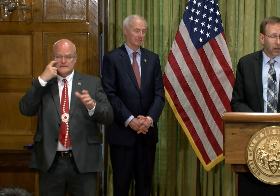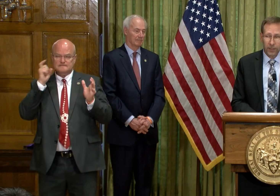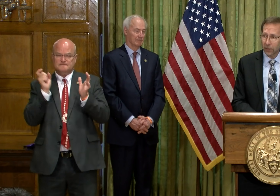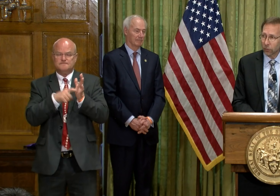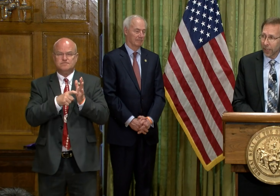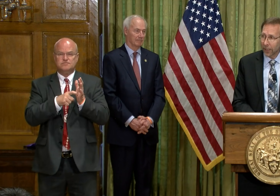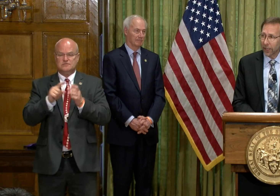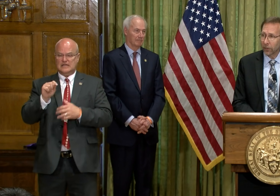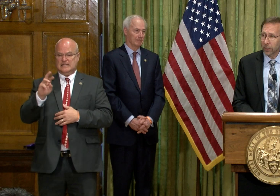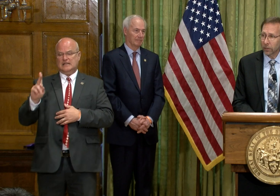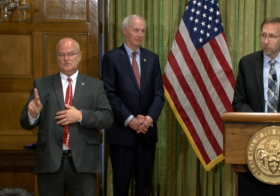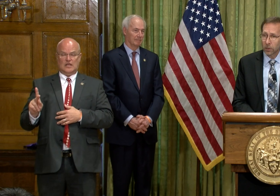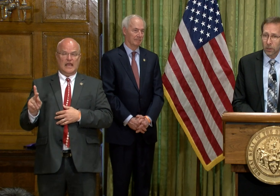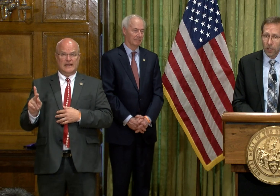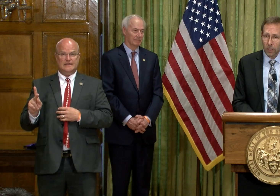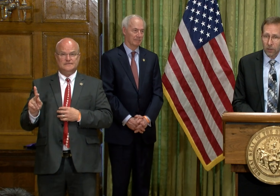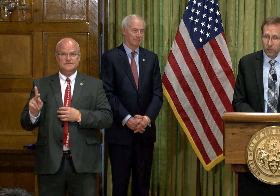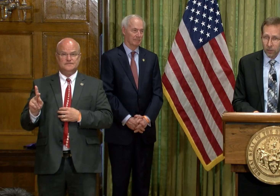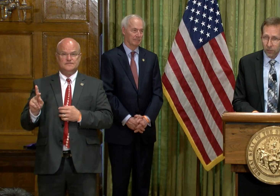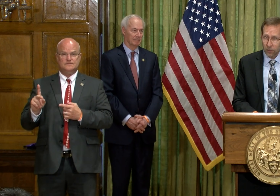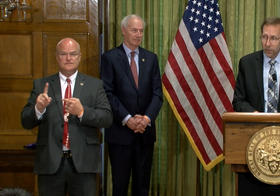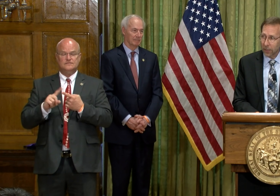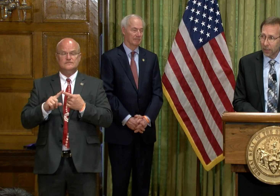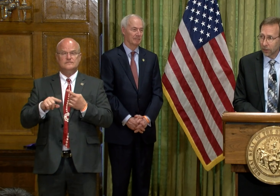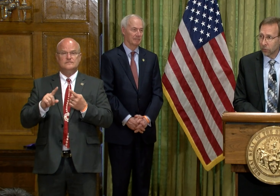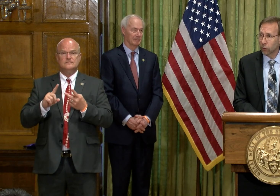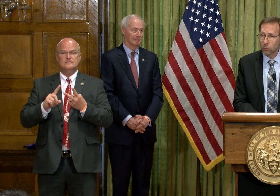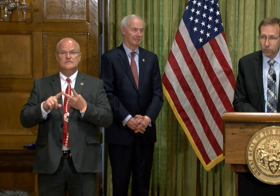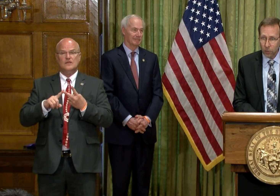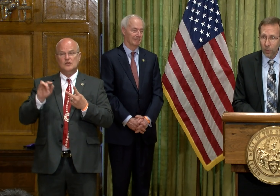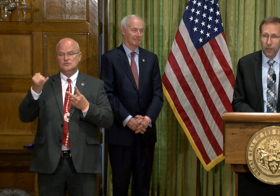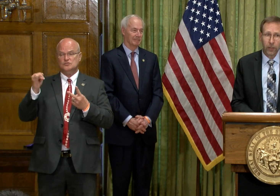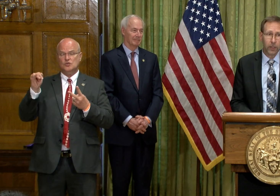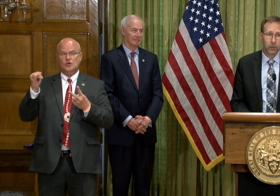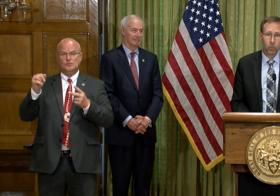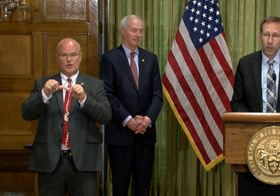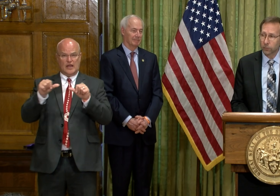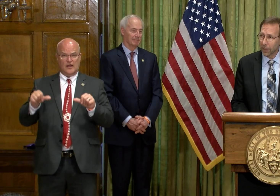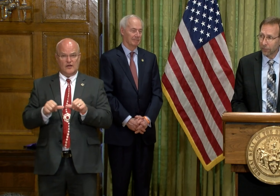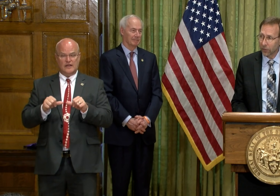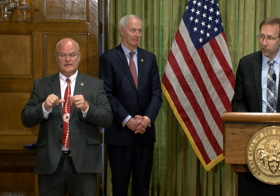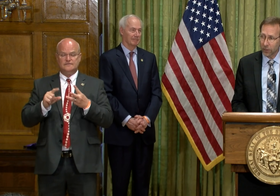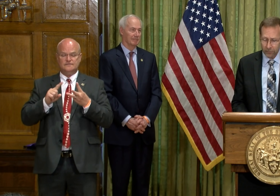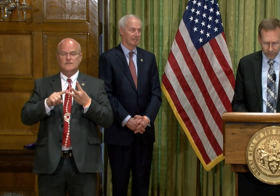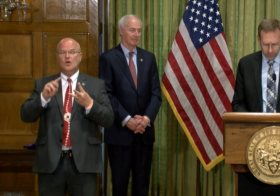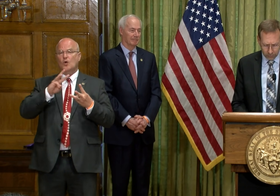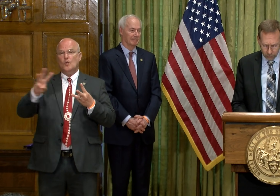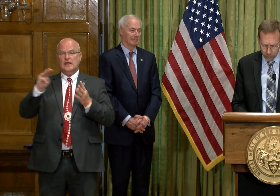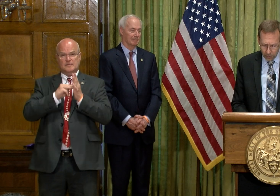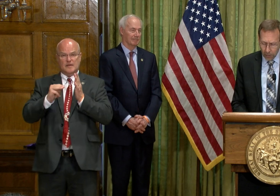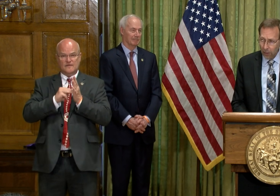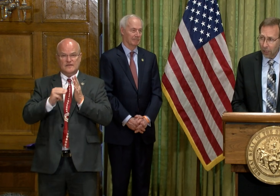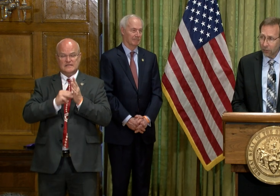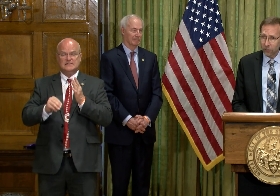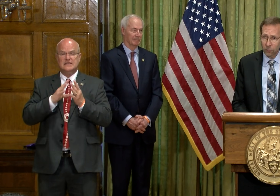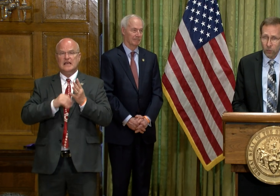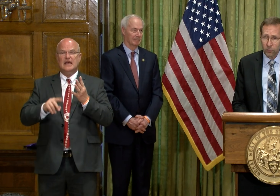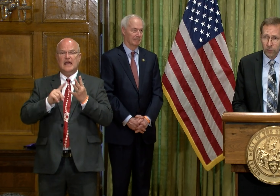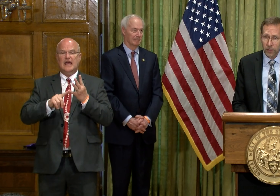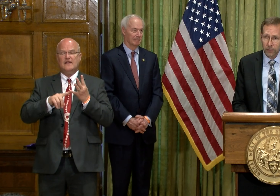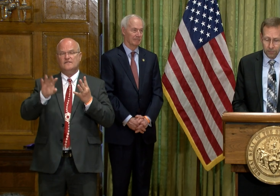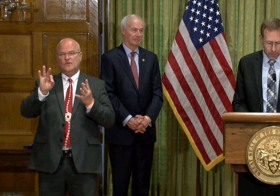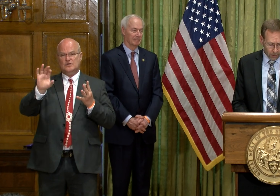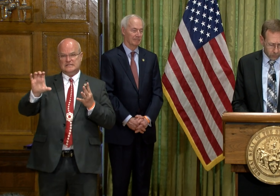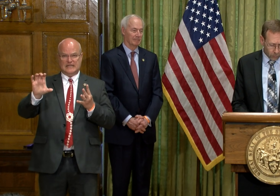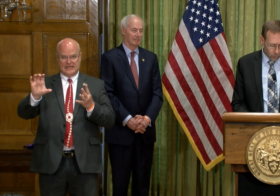target. Texarkana area, the Jonesboro area, West Memphis, and as I've mentioned,